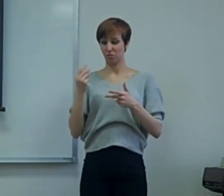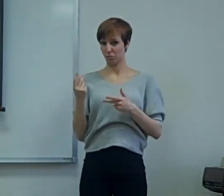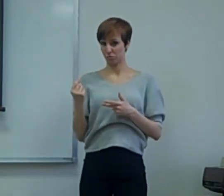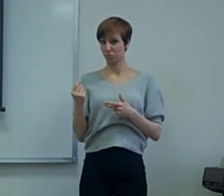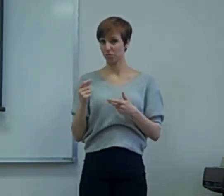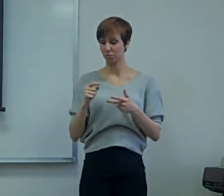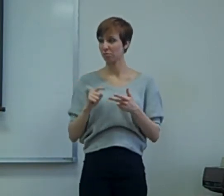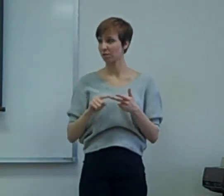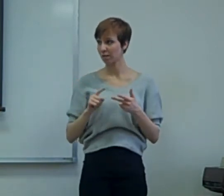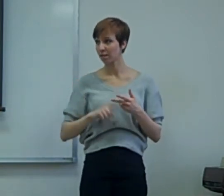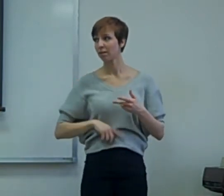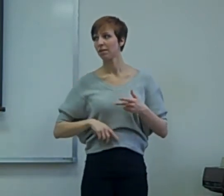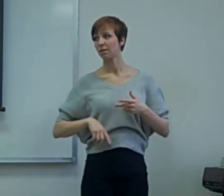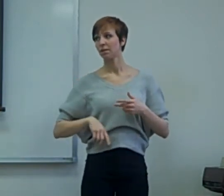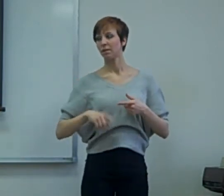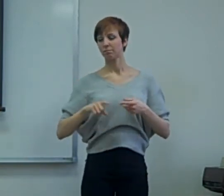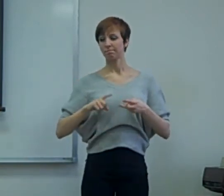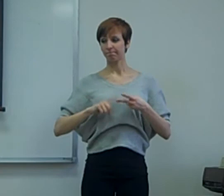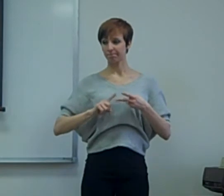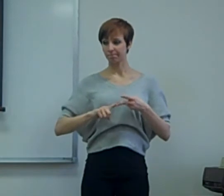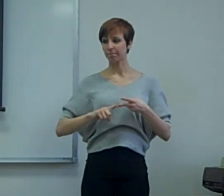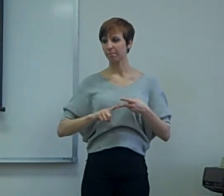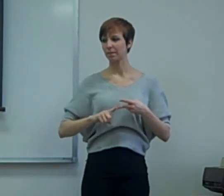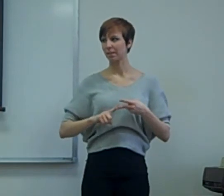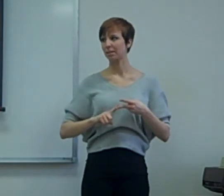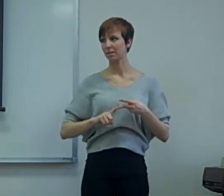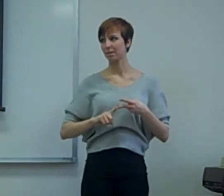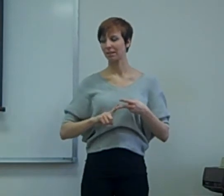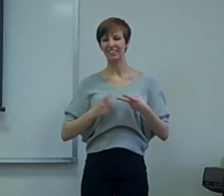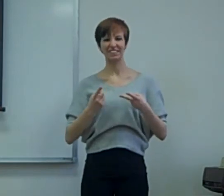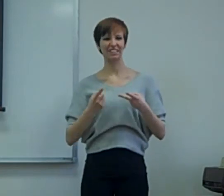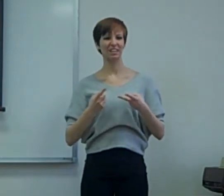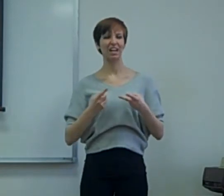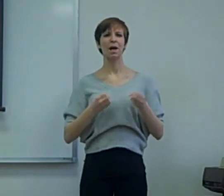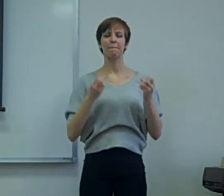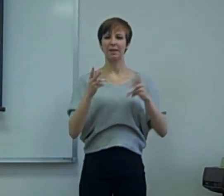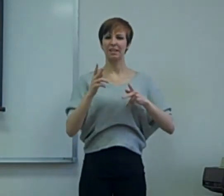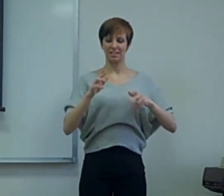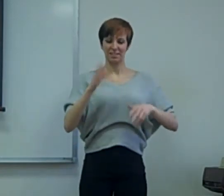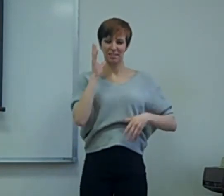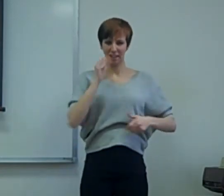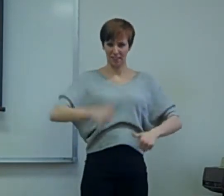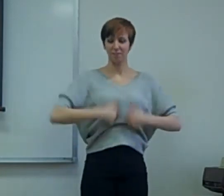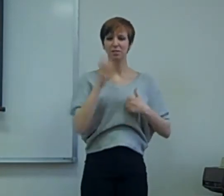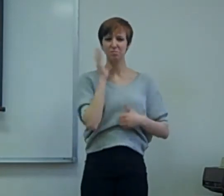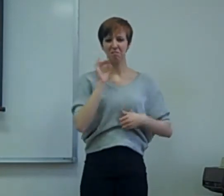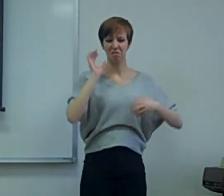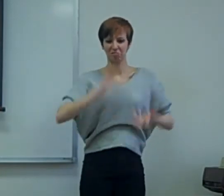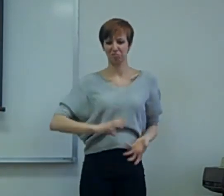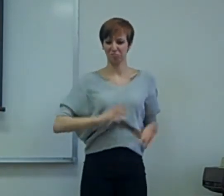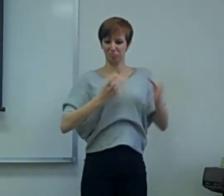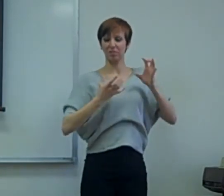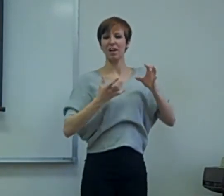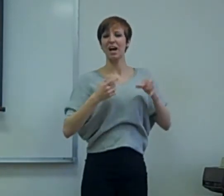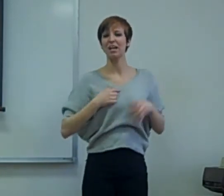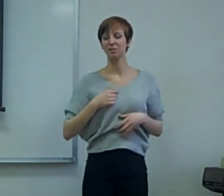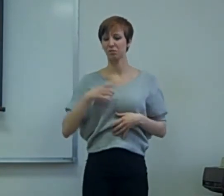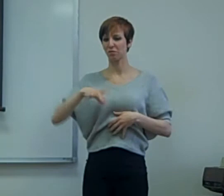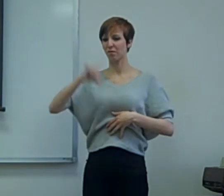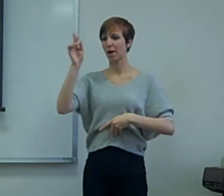his life was kind of in upheaval a lot of times, I like to find people who are similar to him that remind me of